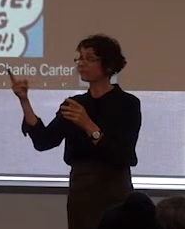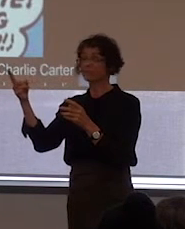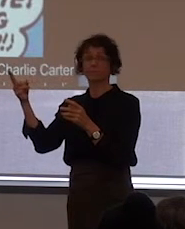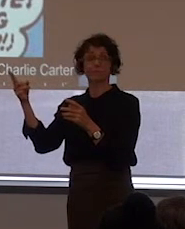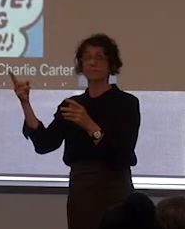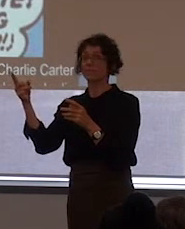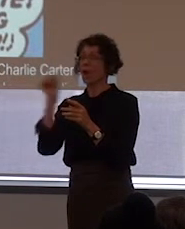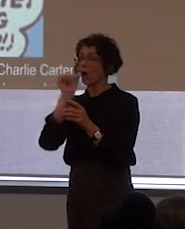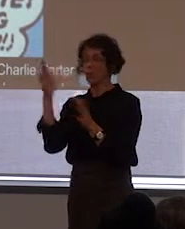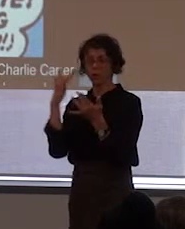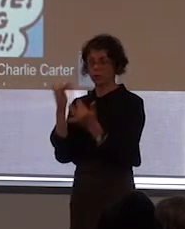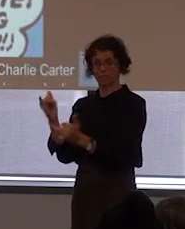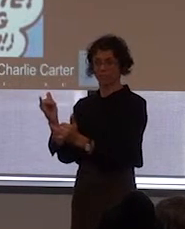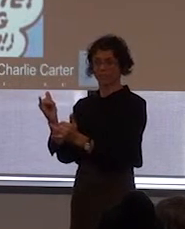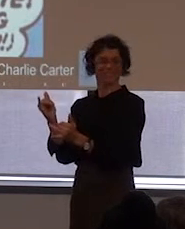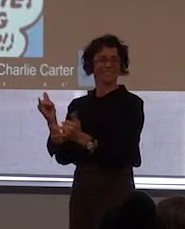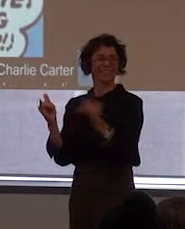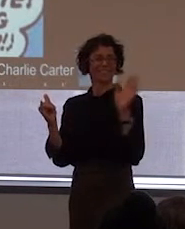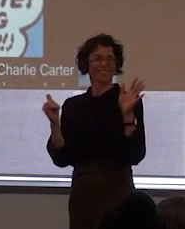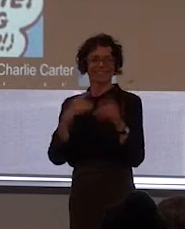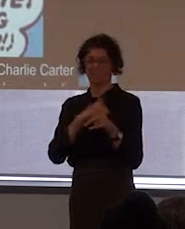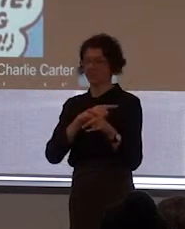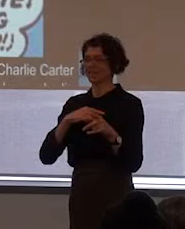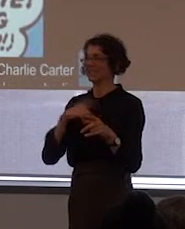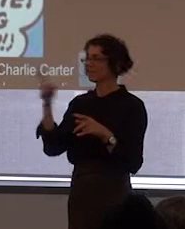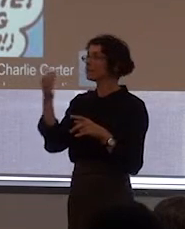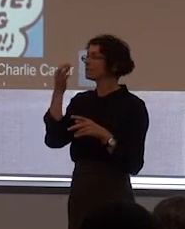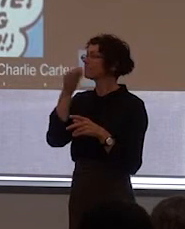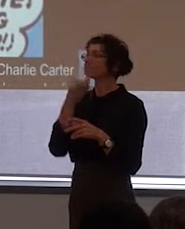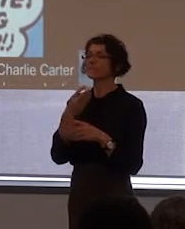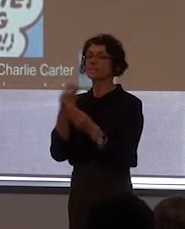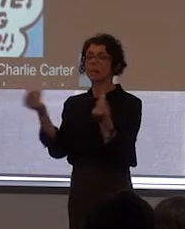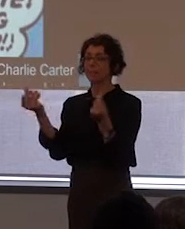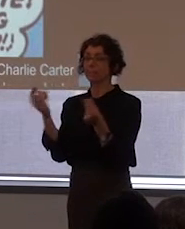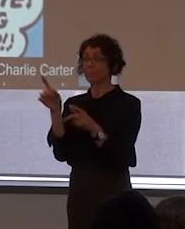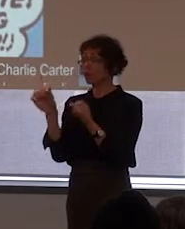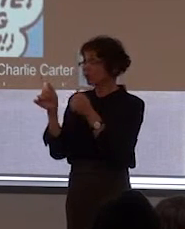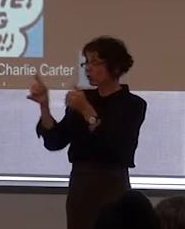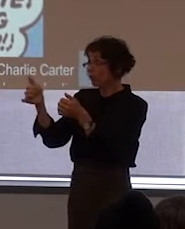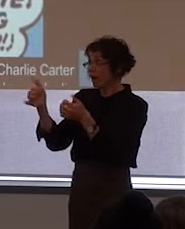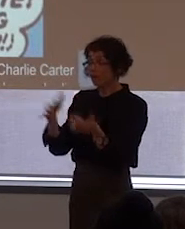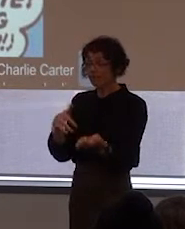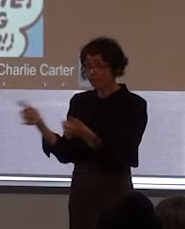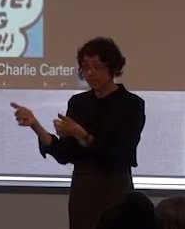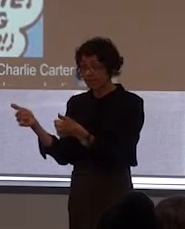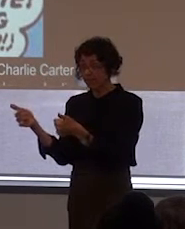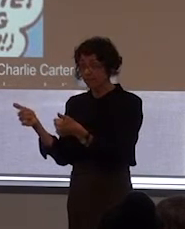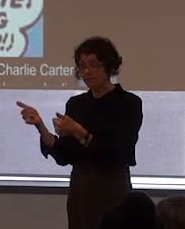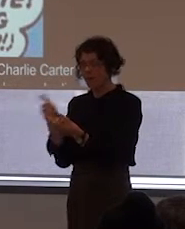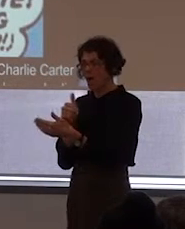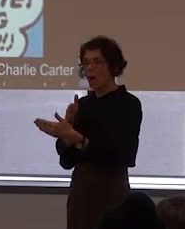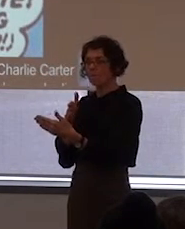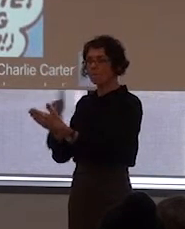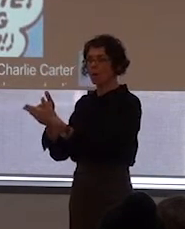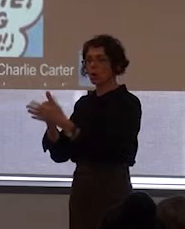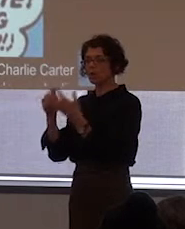not going to judge, I promise you. Okay, there's a few people, CAPTCHAs. They're great, they're effective. They're effective at blocking spam, that's what they're there